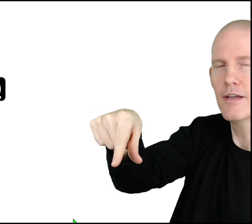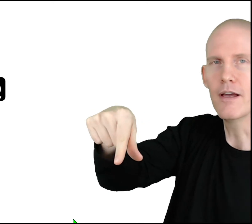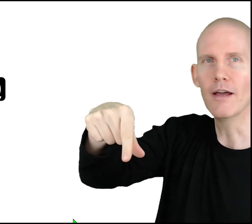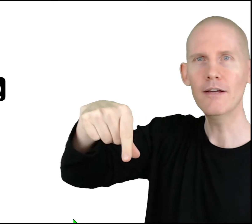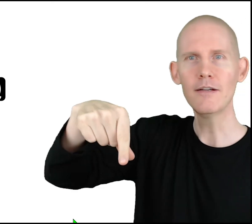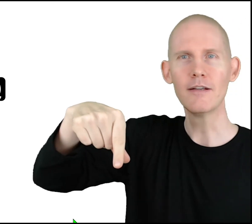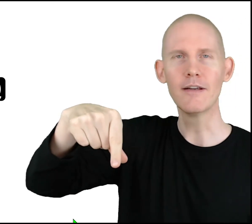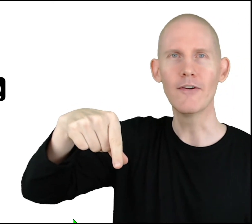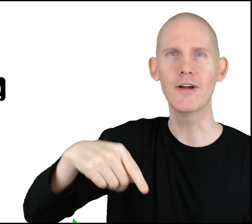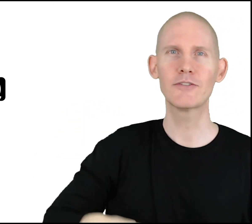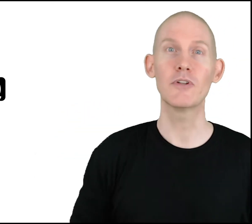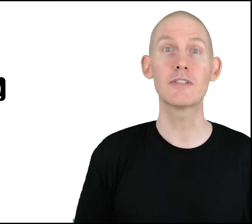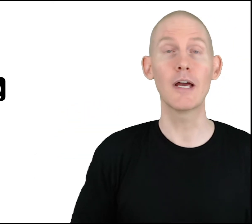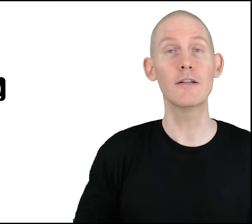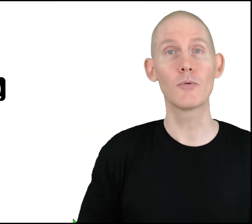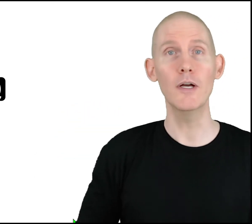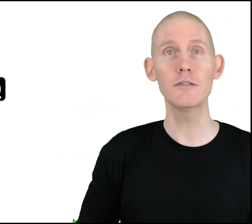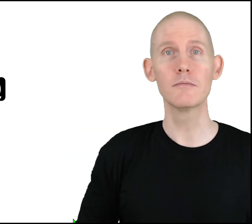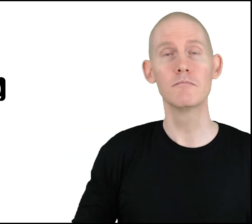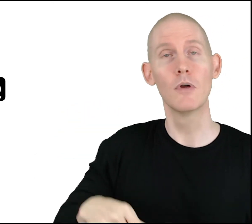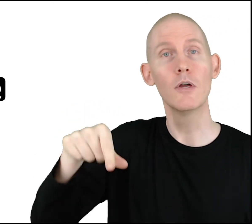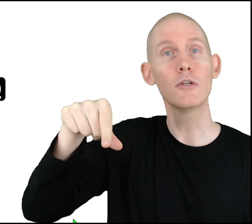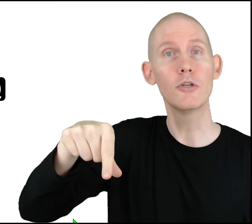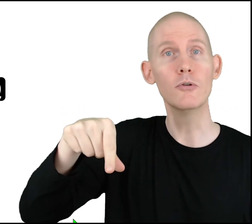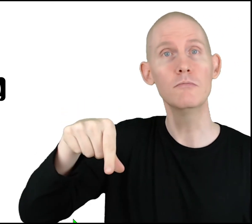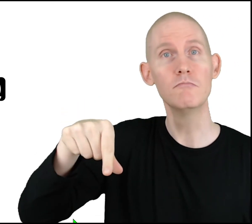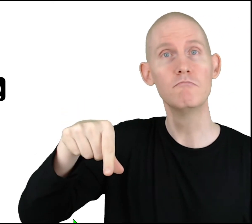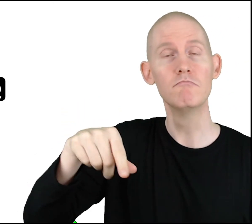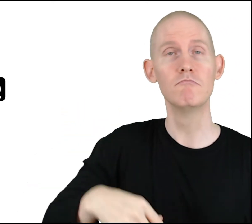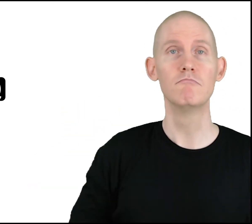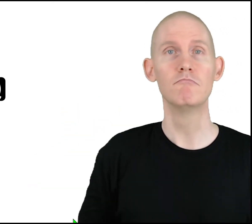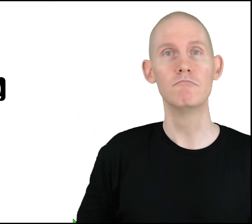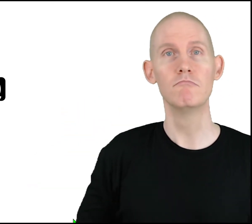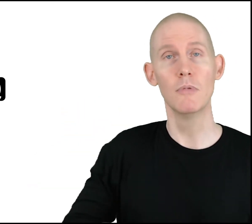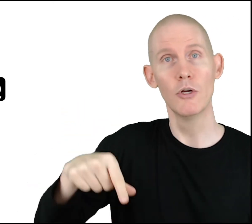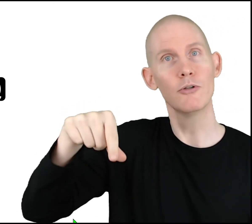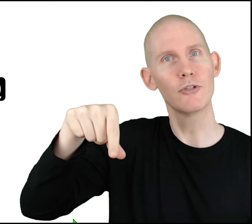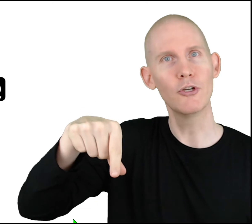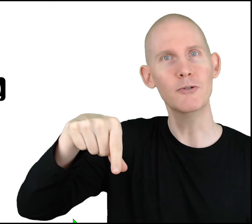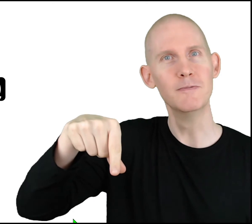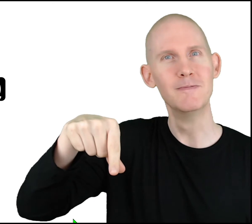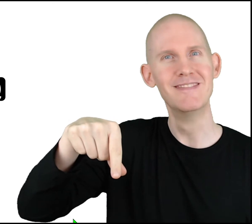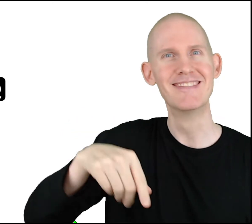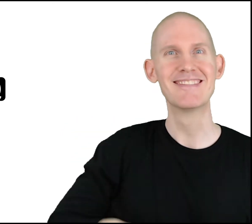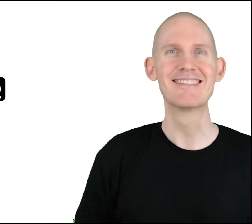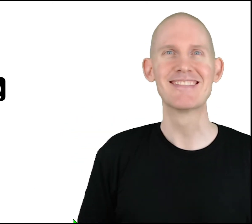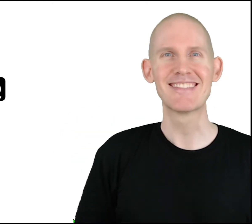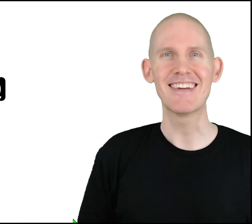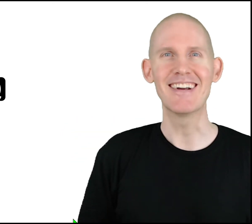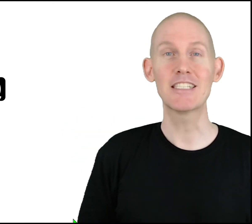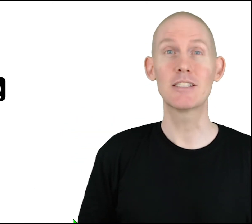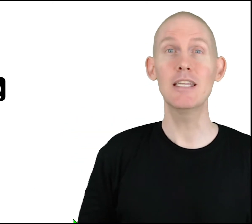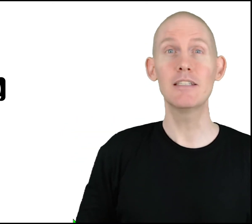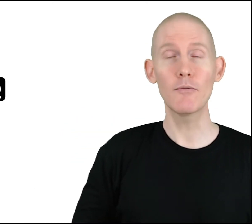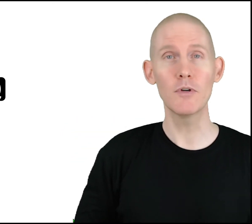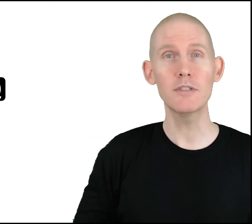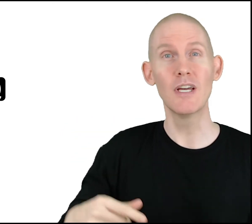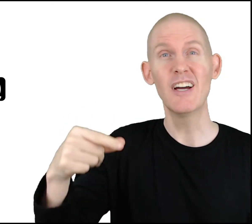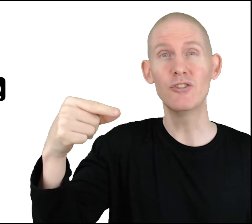All right, so let's sign it twice. Q. Q. All right, to see the difference,